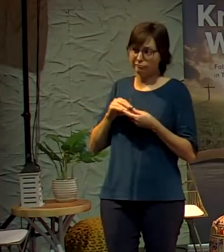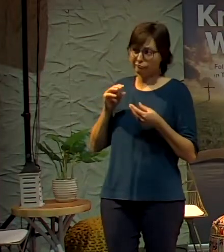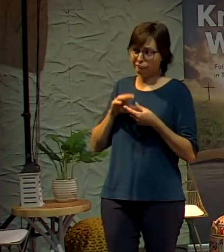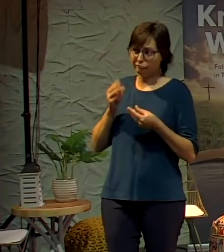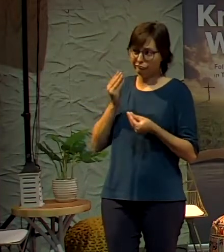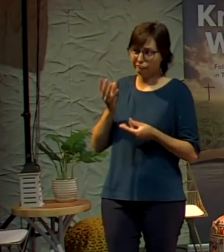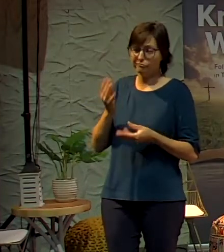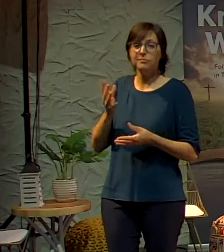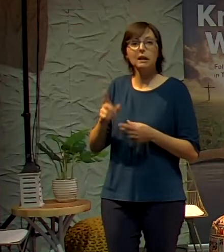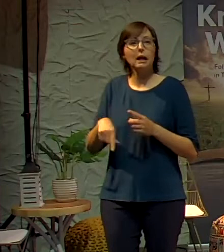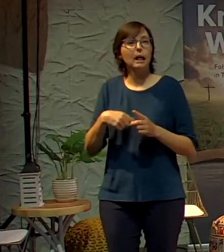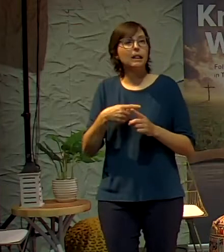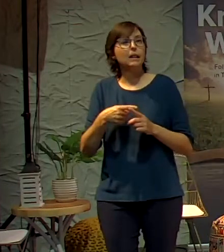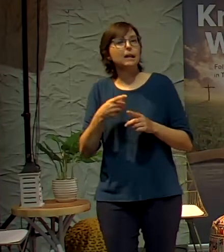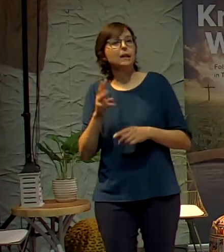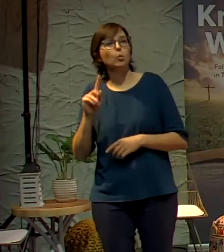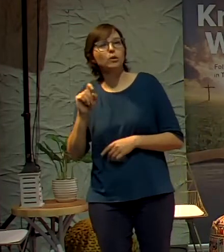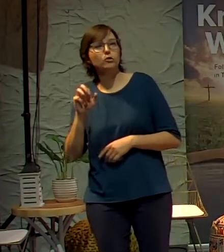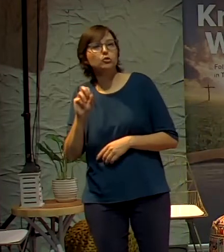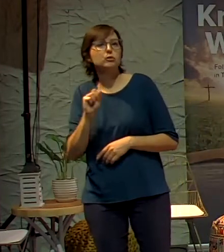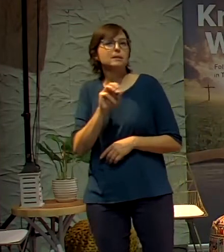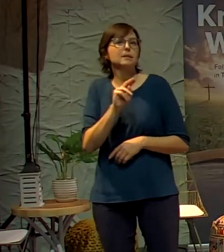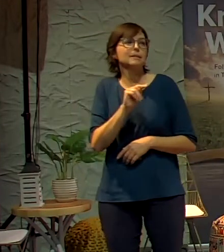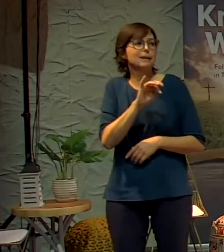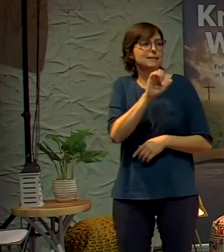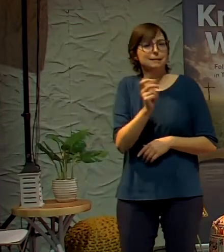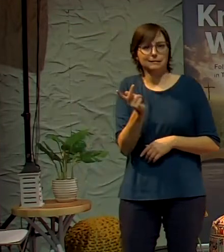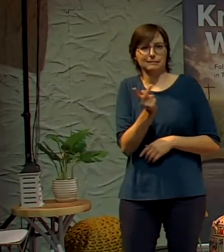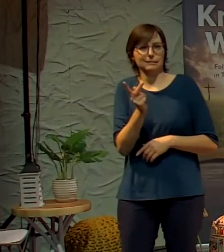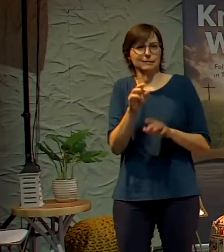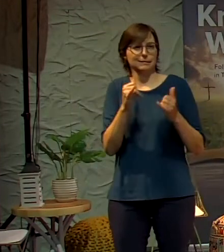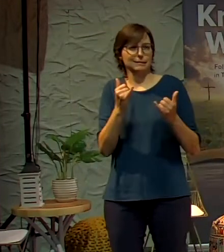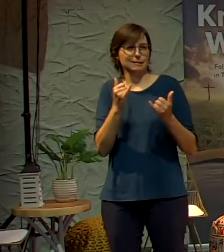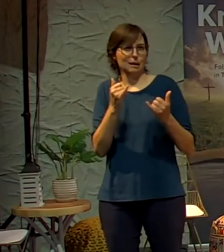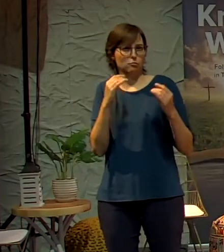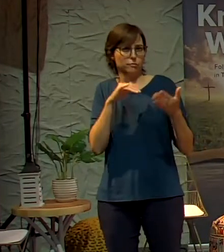And the Winters and the Nicelys have been studying with Michael and Anna for, what, 6 months